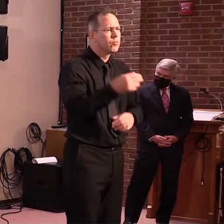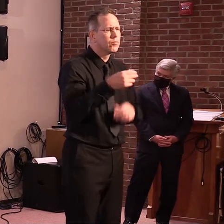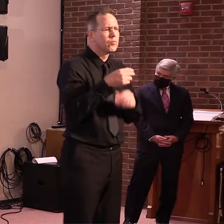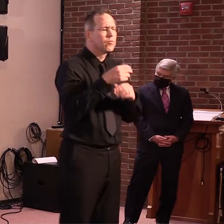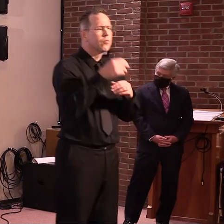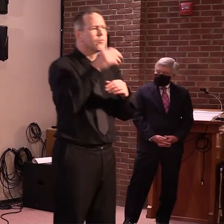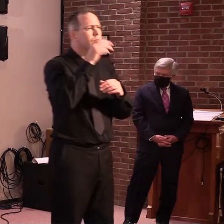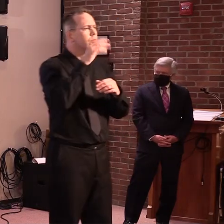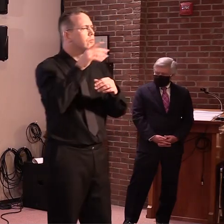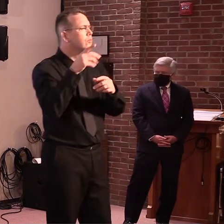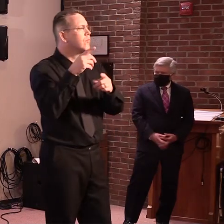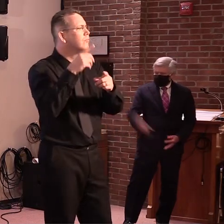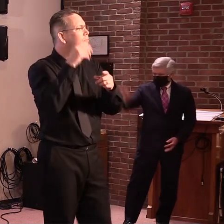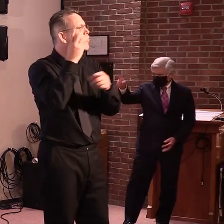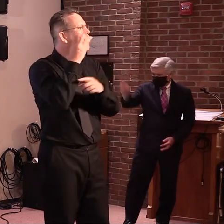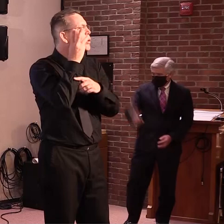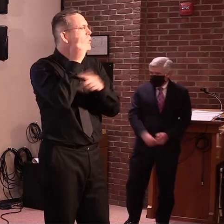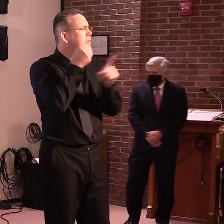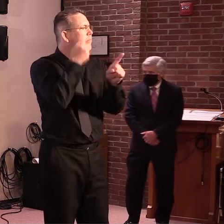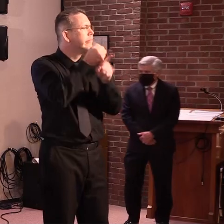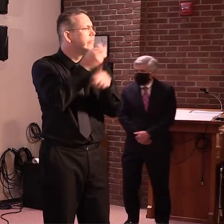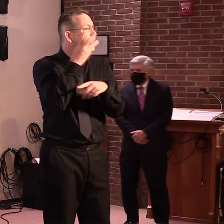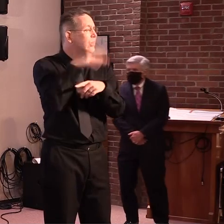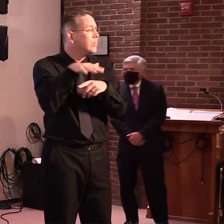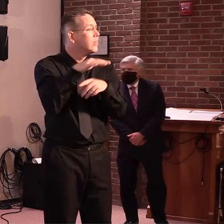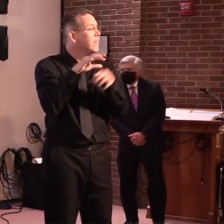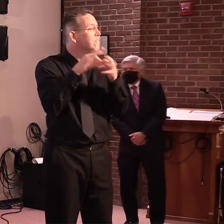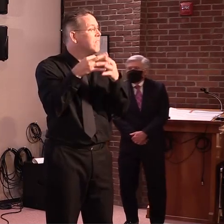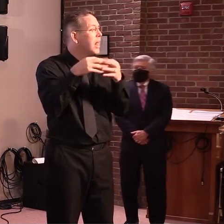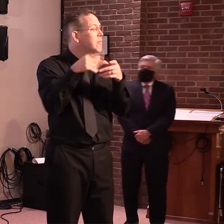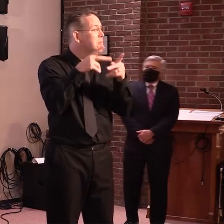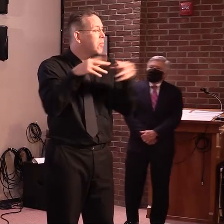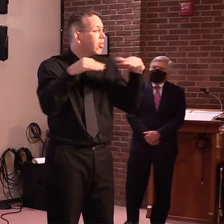Commissioner Levine, I think it would be best to answer that one.